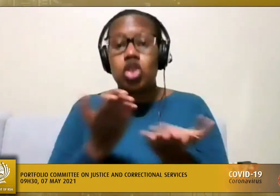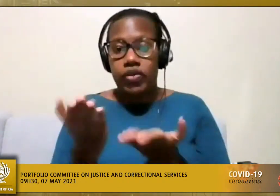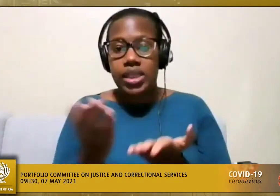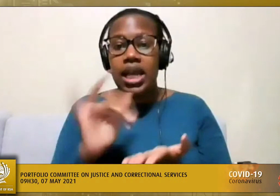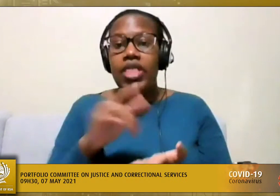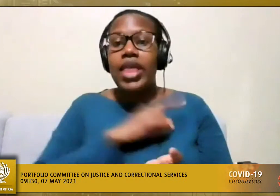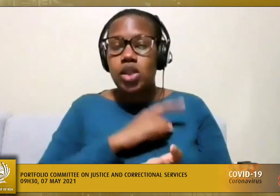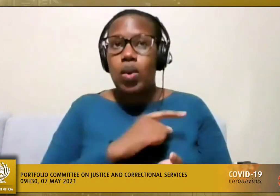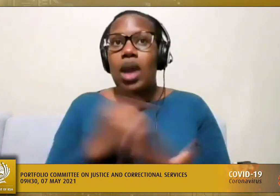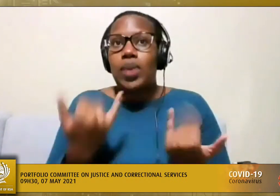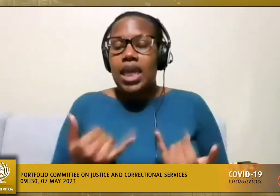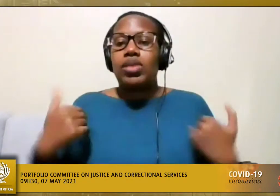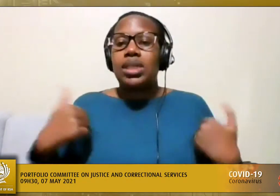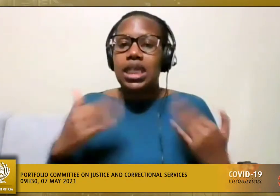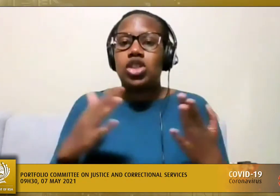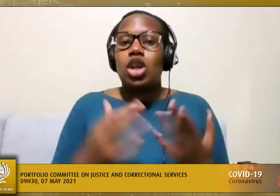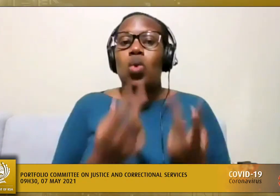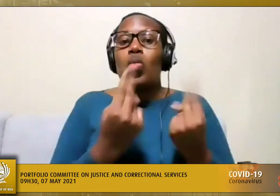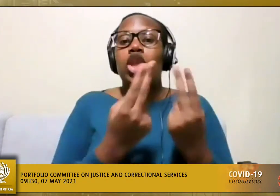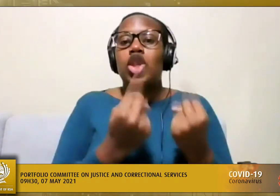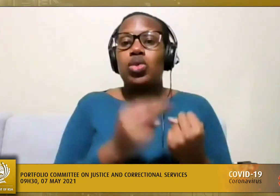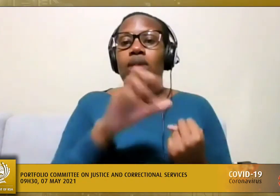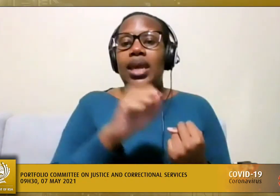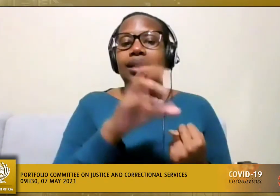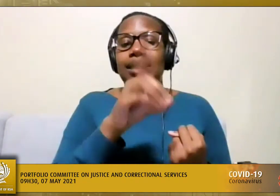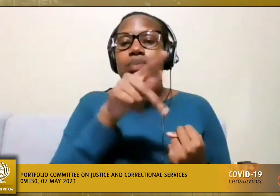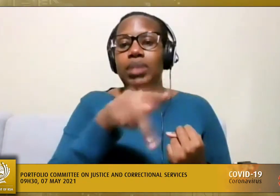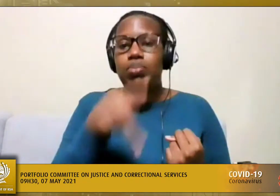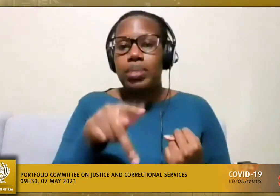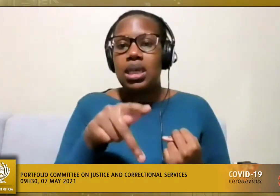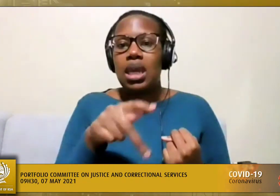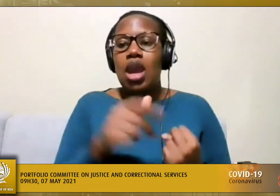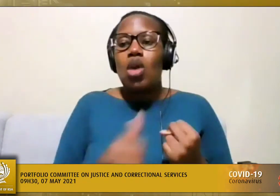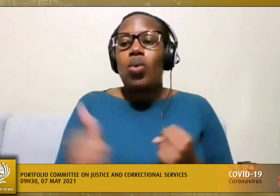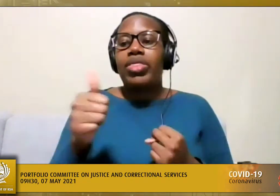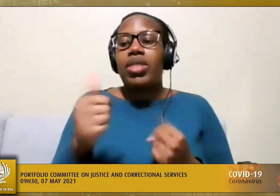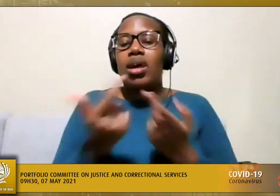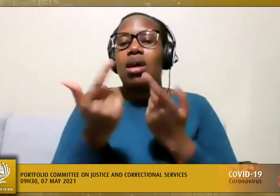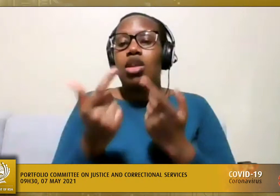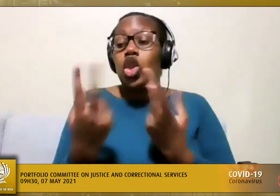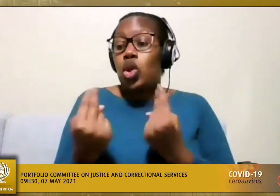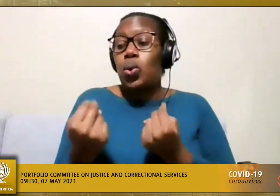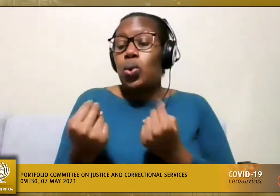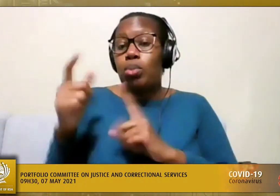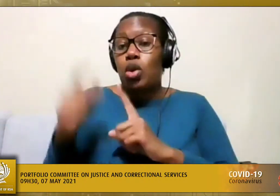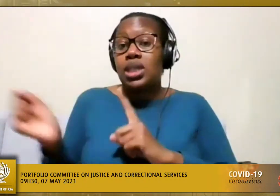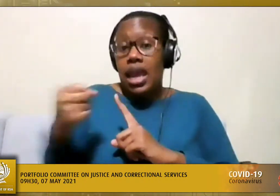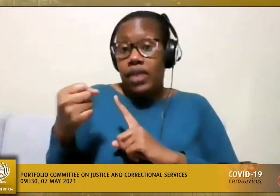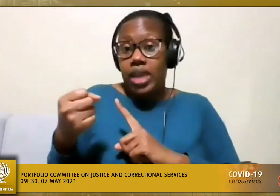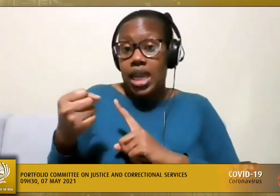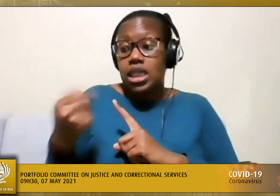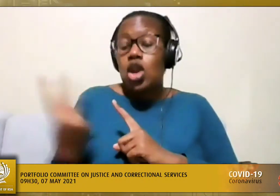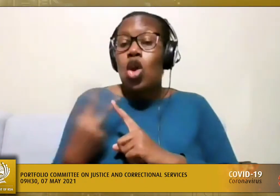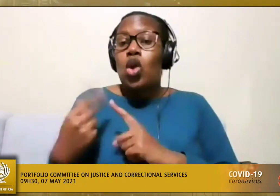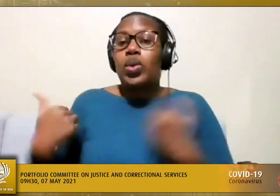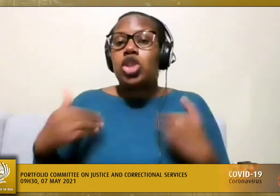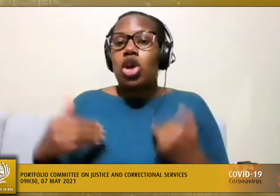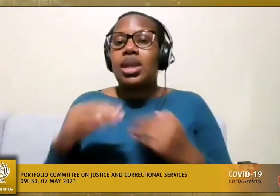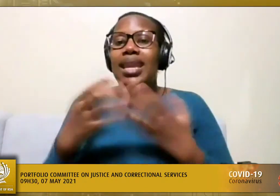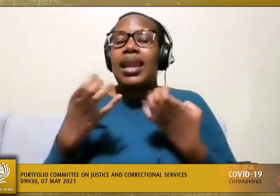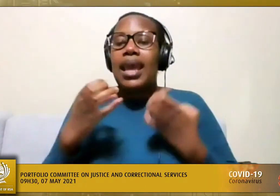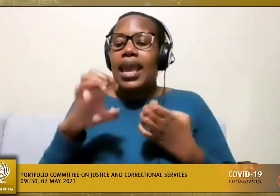kick-started with the new um sdpp Advocate Bonnie karigamu that was appointed we kick-started an efficacy review